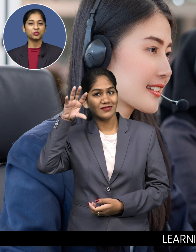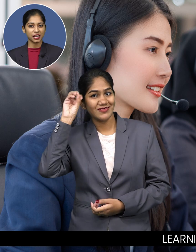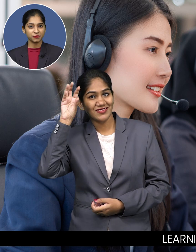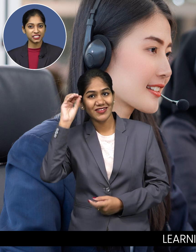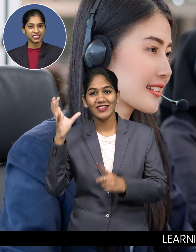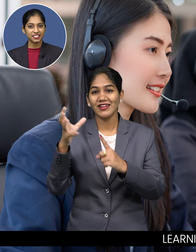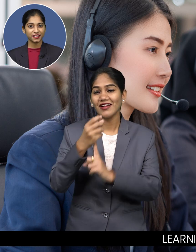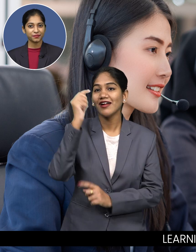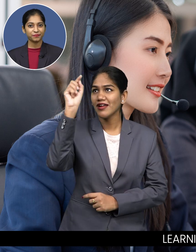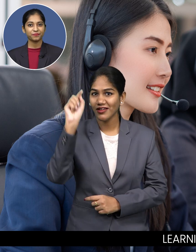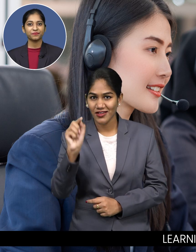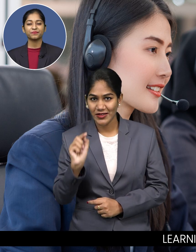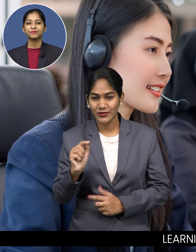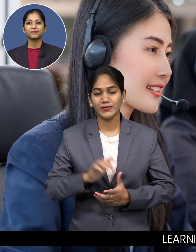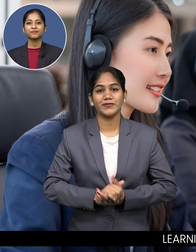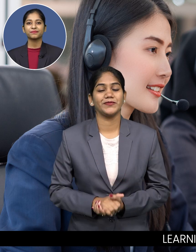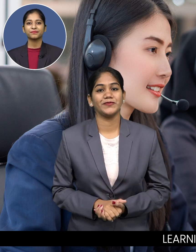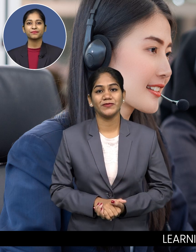Learning outcomes.